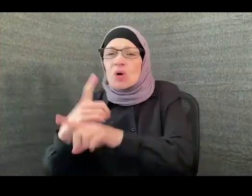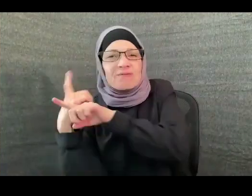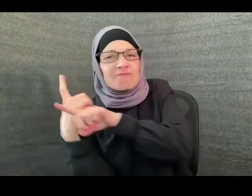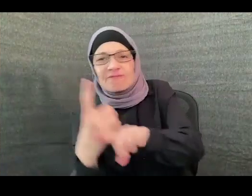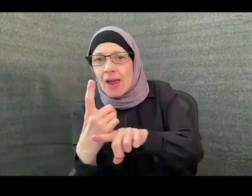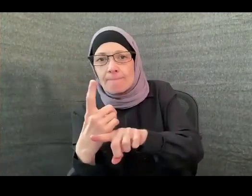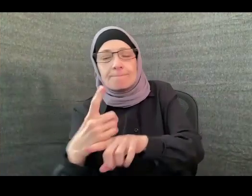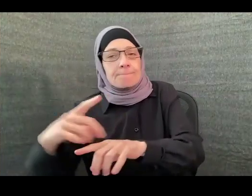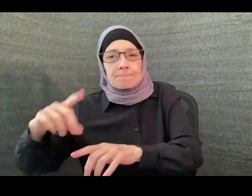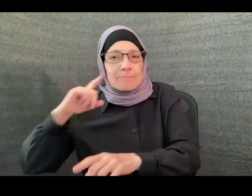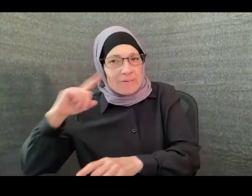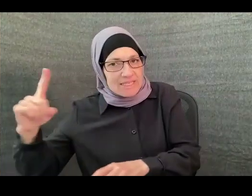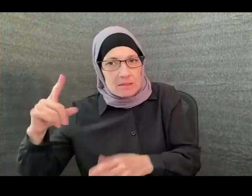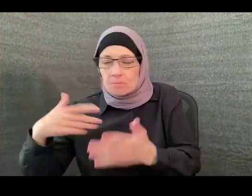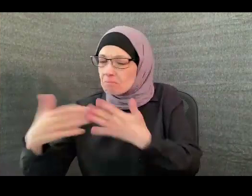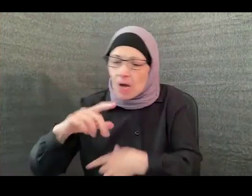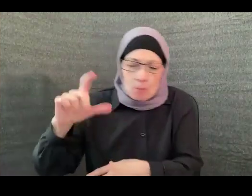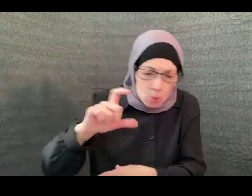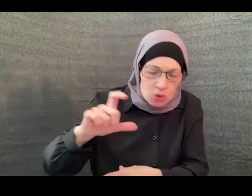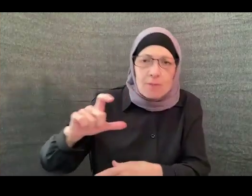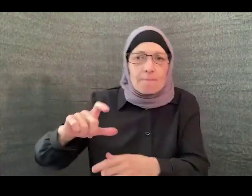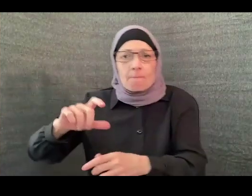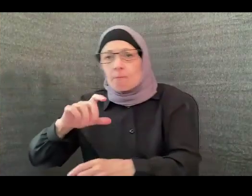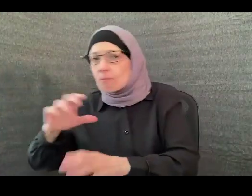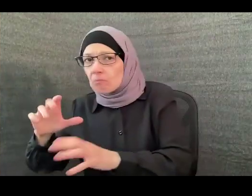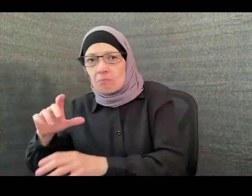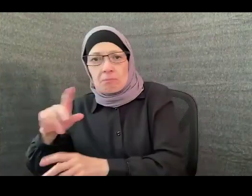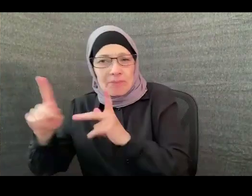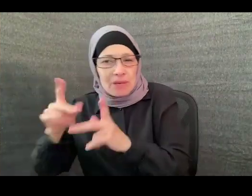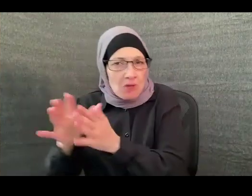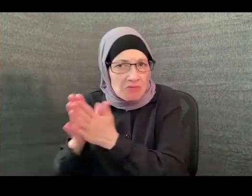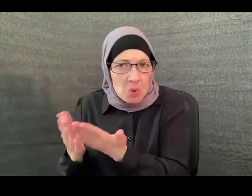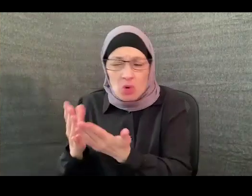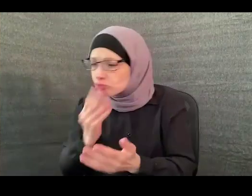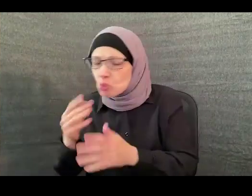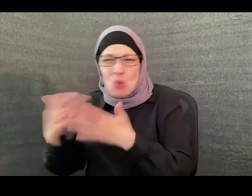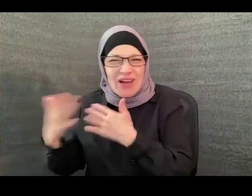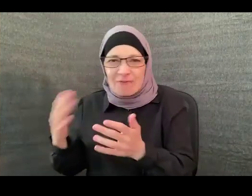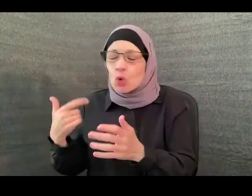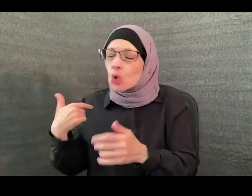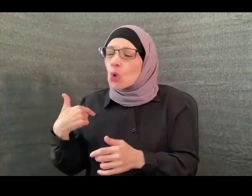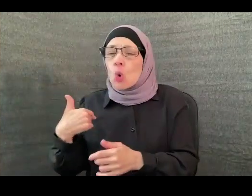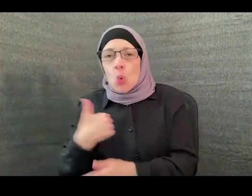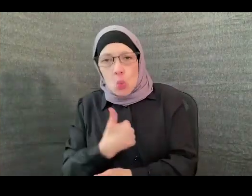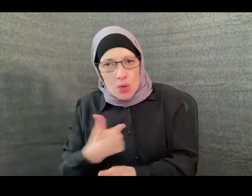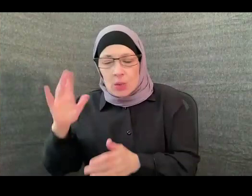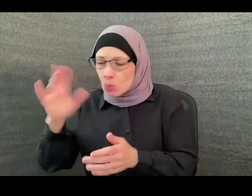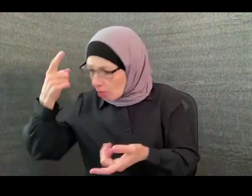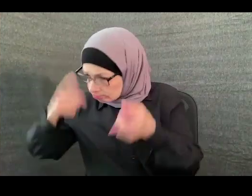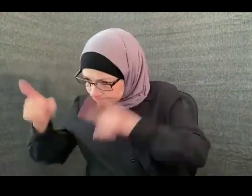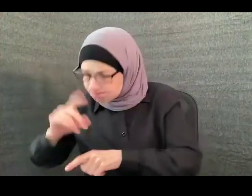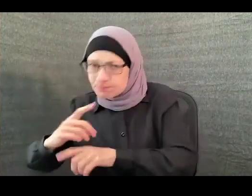ill feeling or ill behavior against anybody living in Medina. But they go